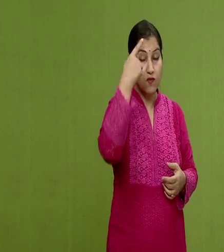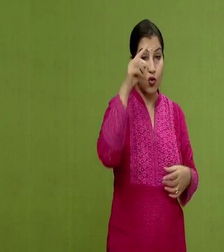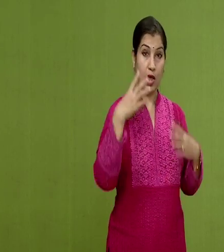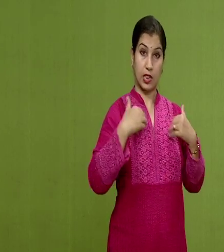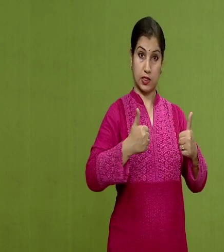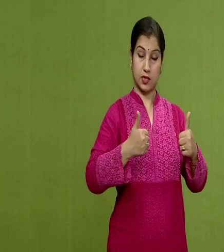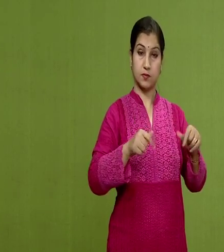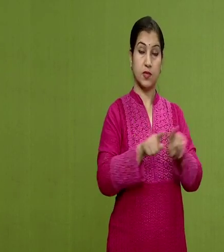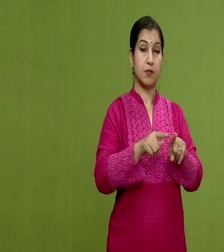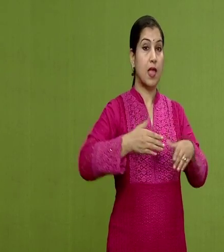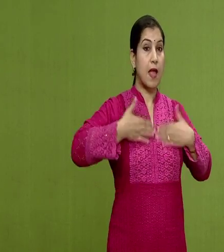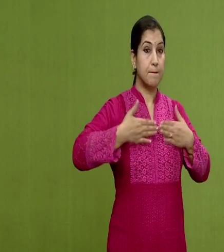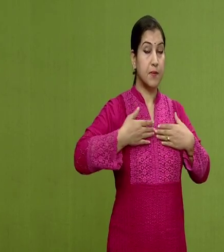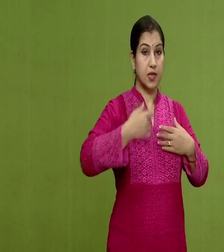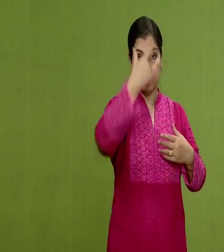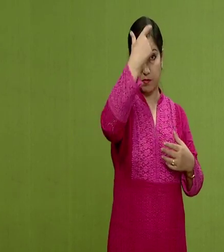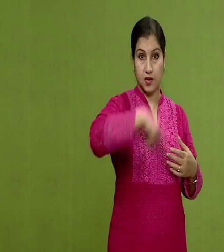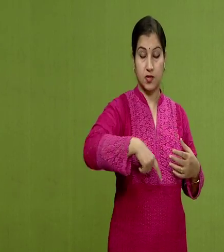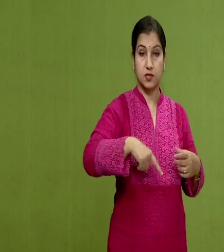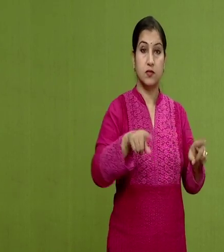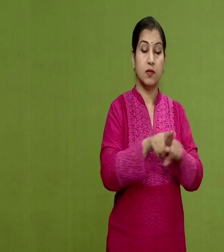and happy personal and